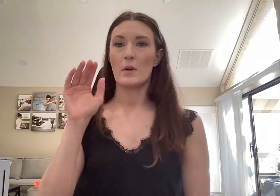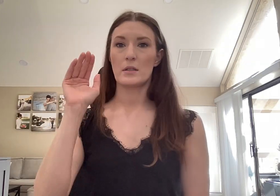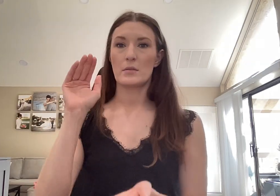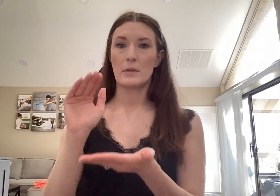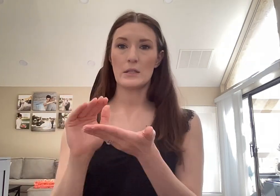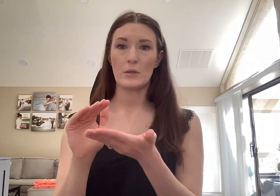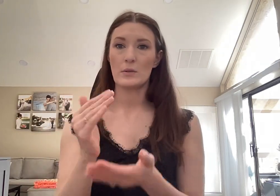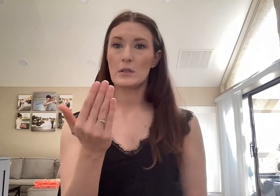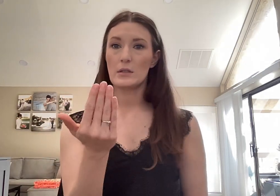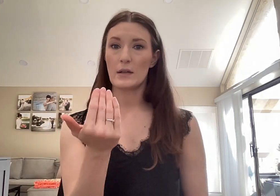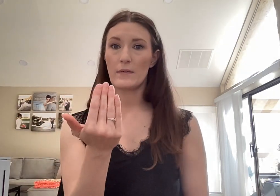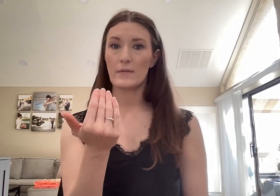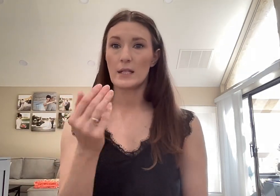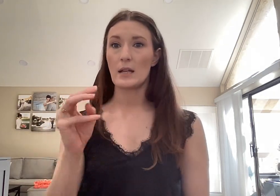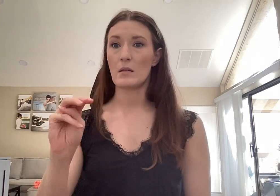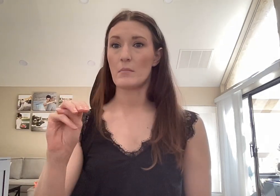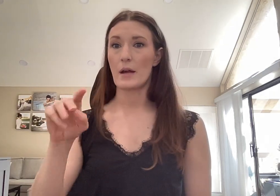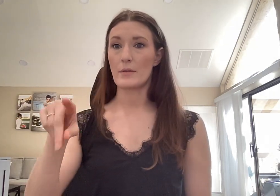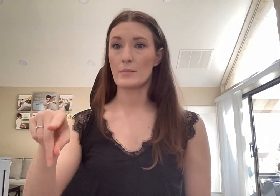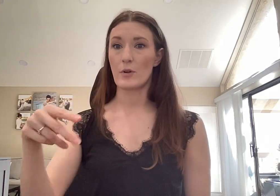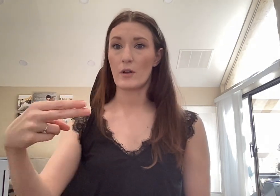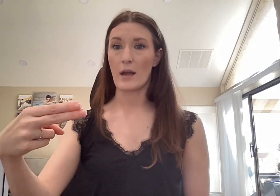must reduce to 15 miles per hour.